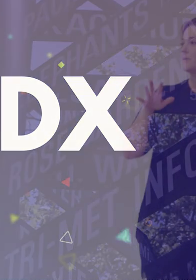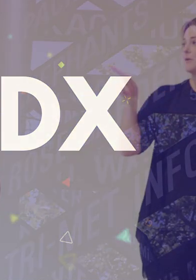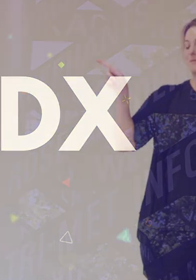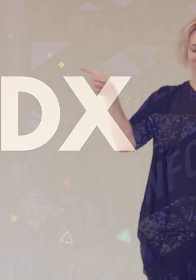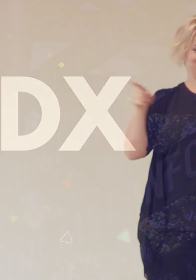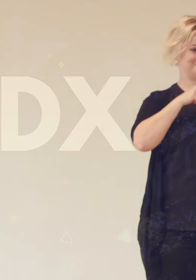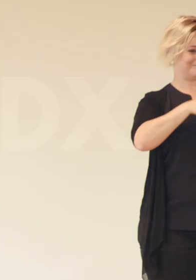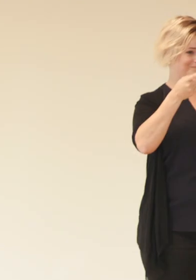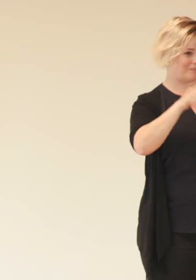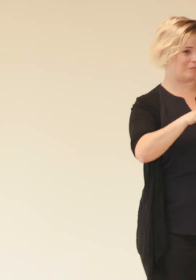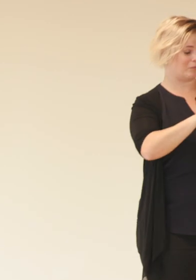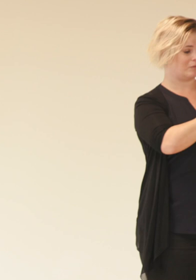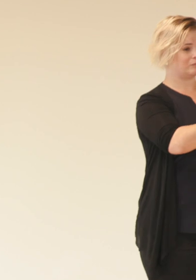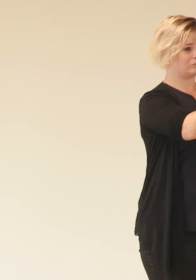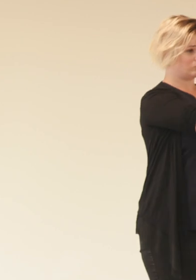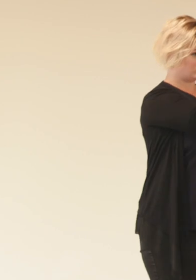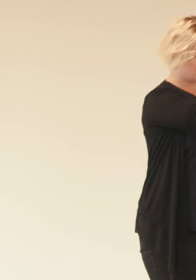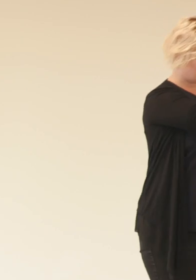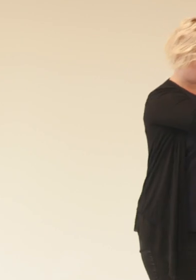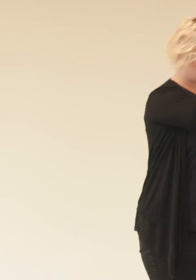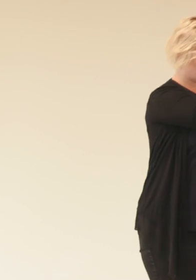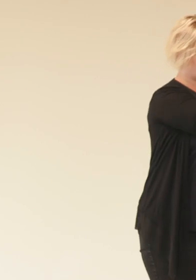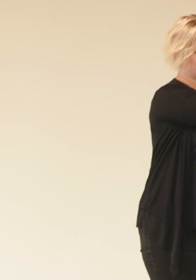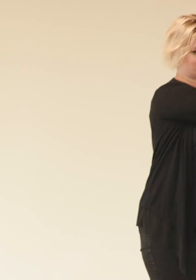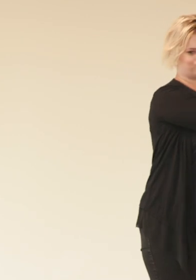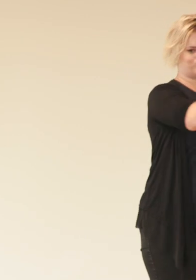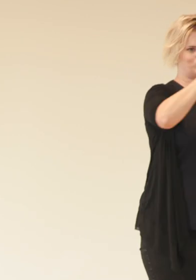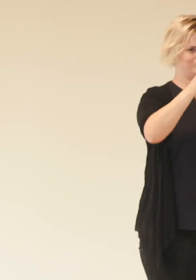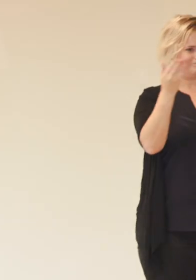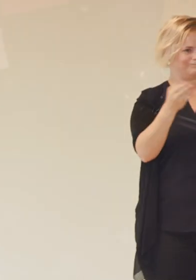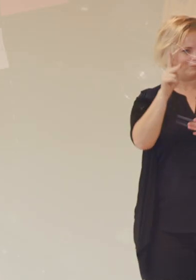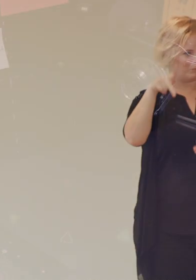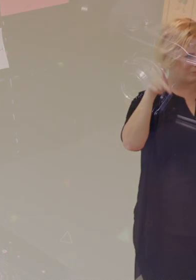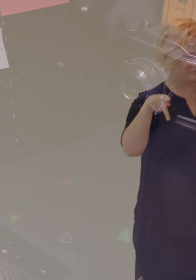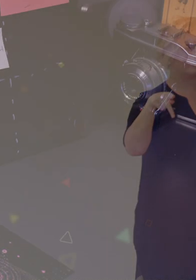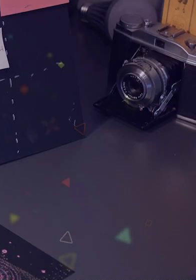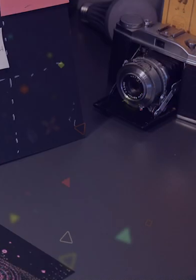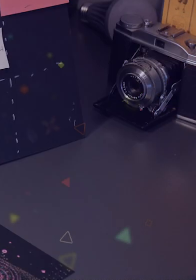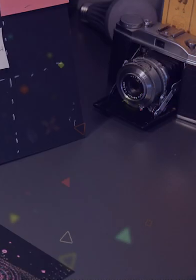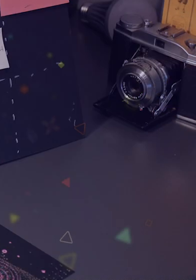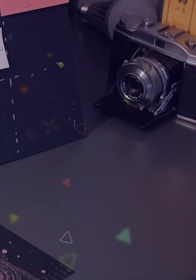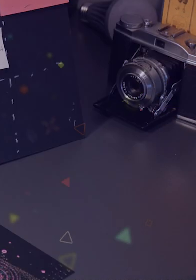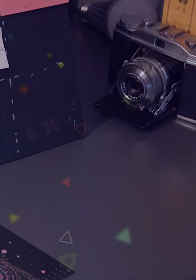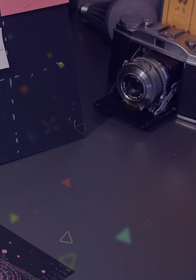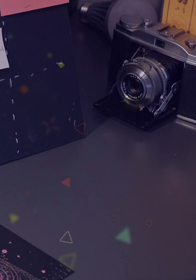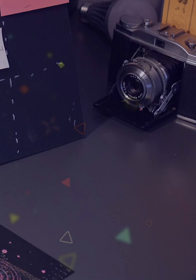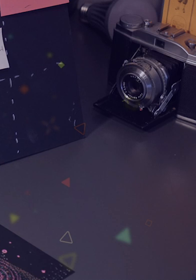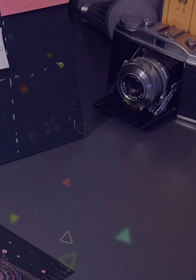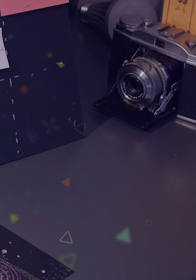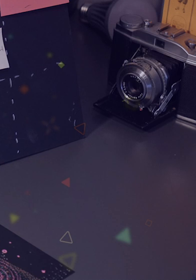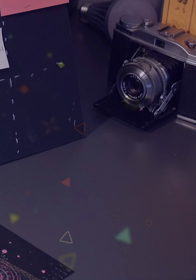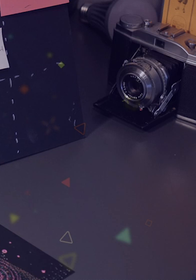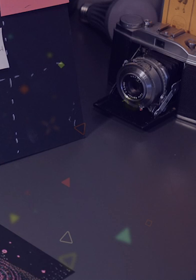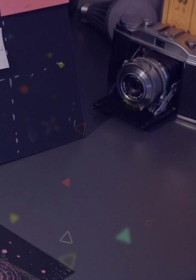from New York City to Portland, and then I started, you know, planning a lot of things and a